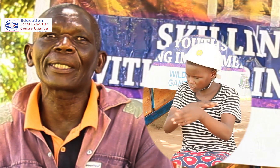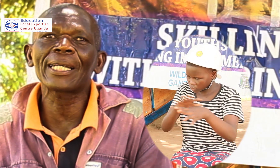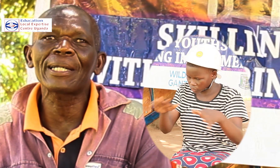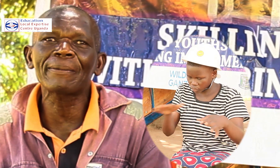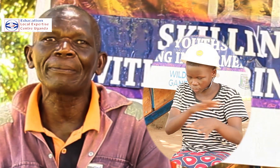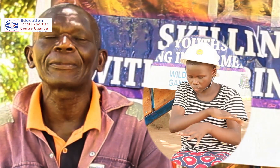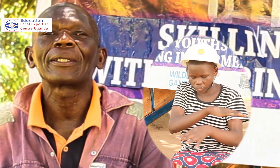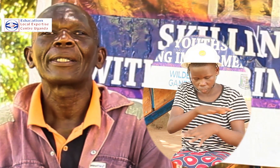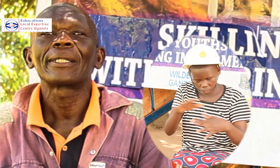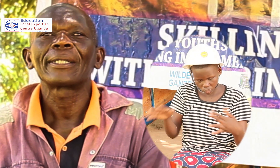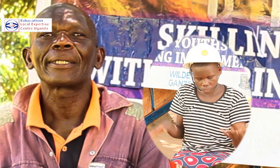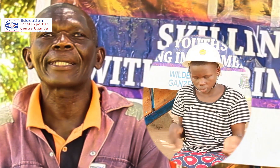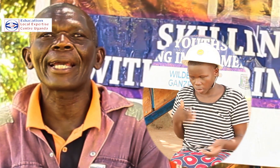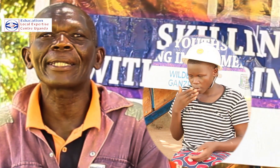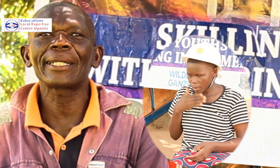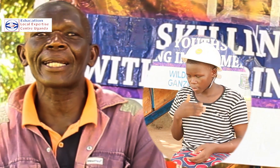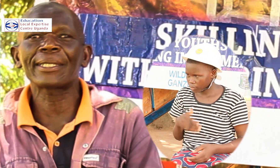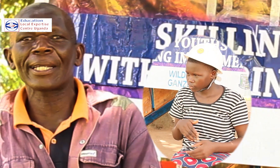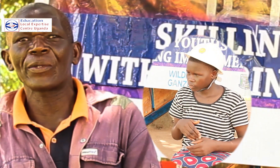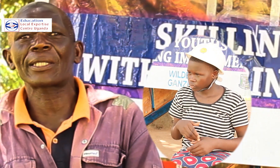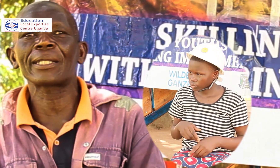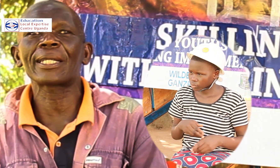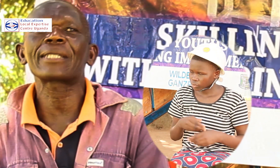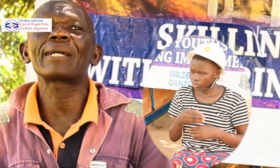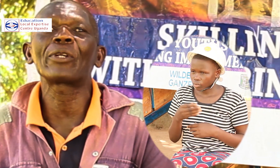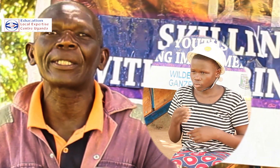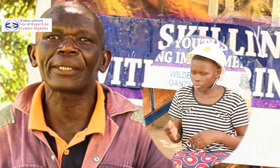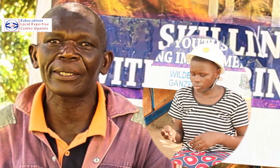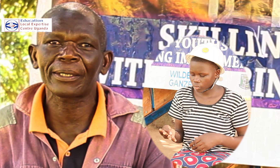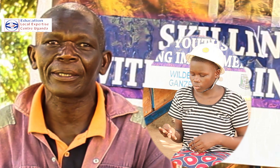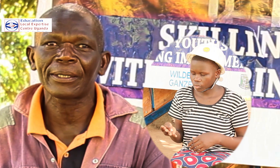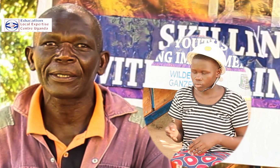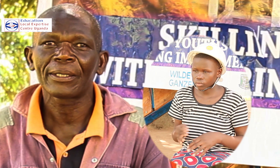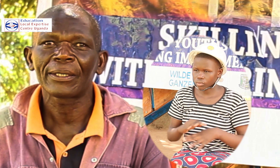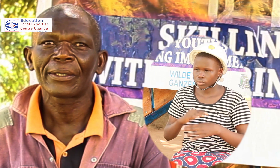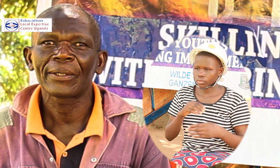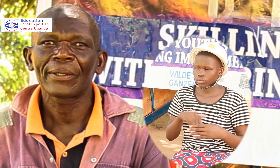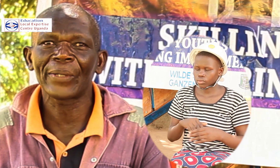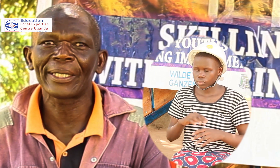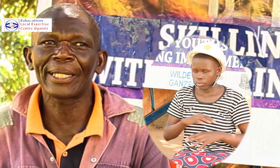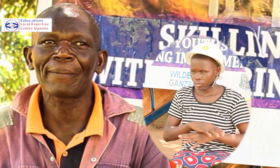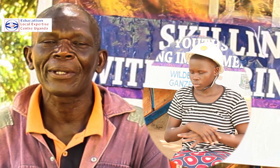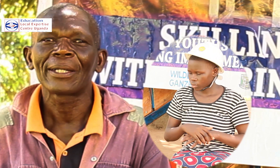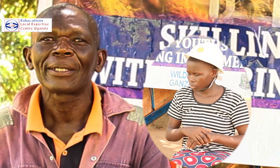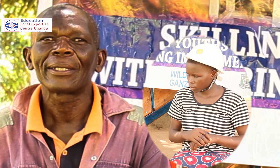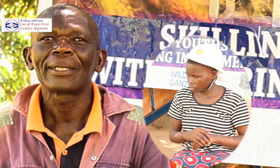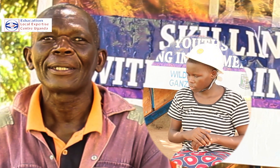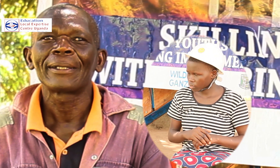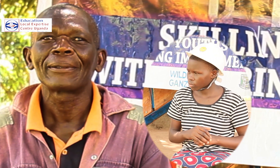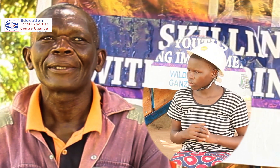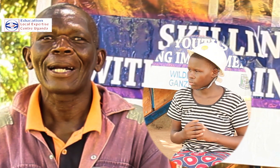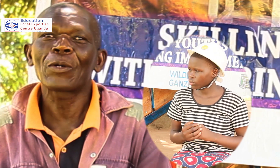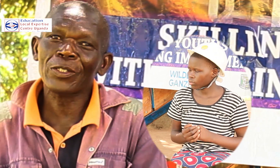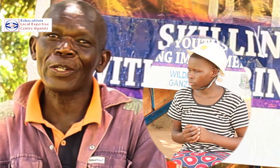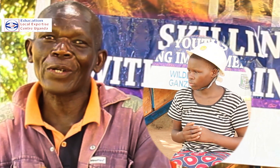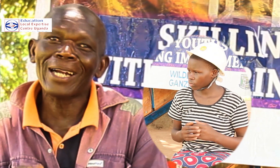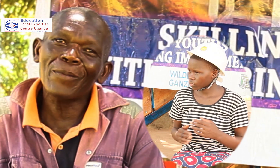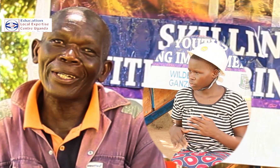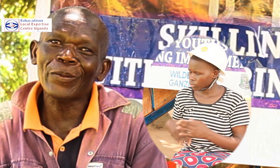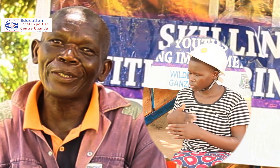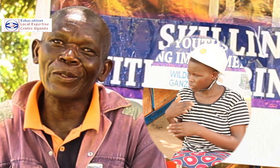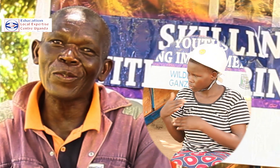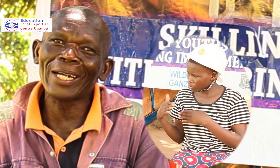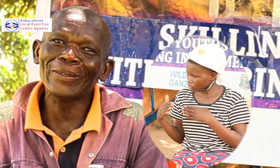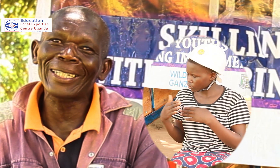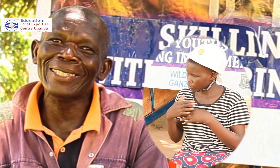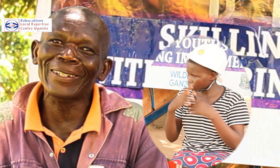parts with them, and then the next day we started assembling this with them. I was also